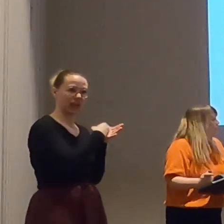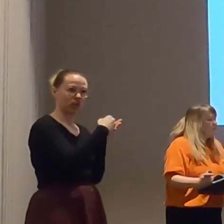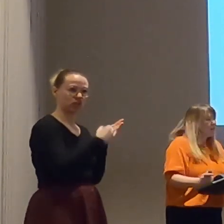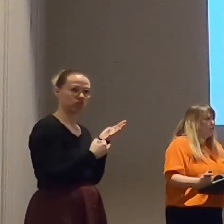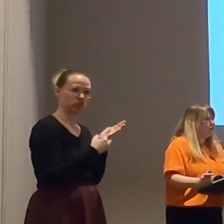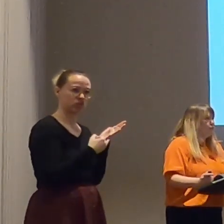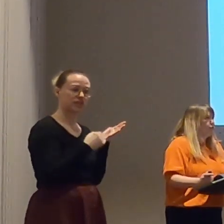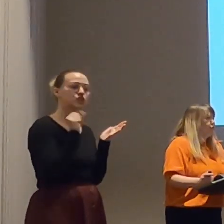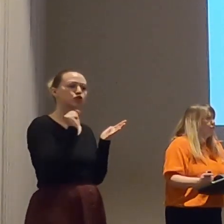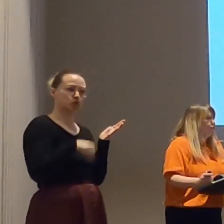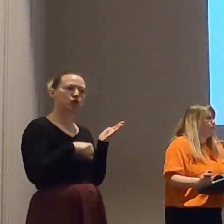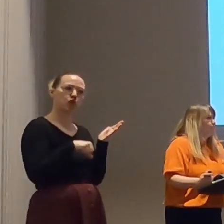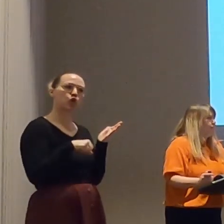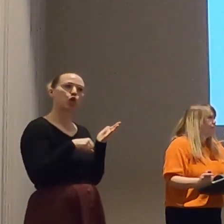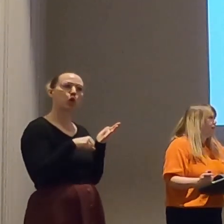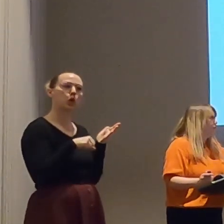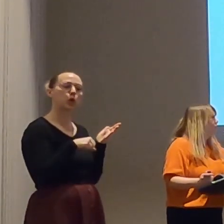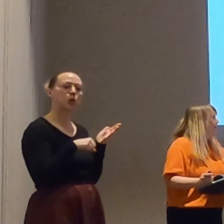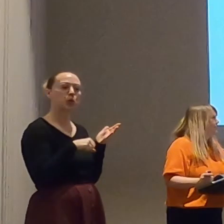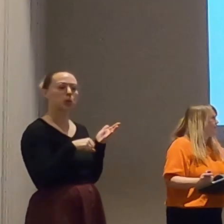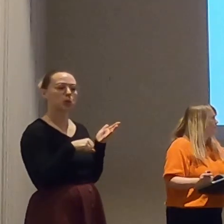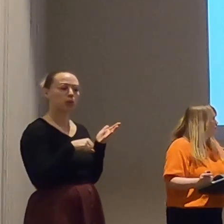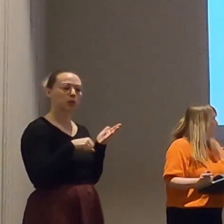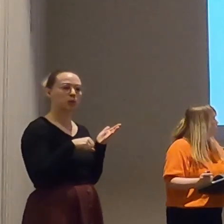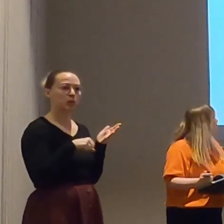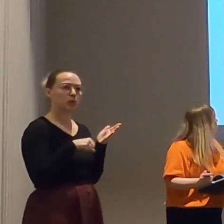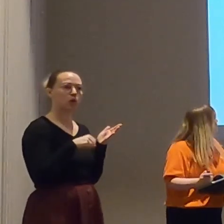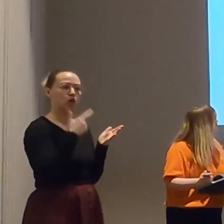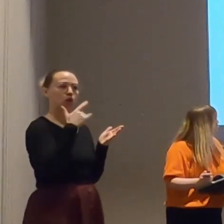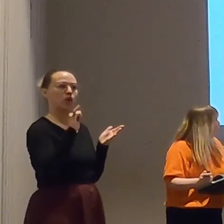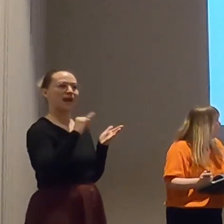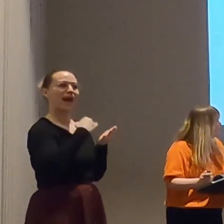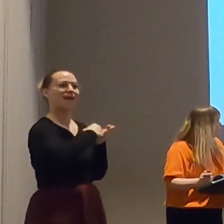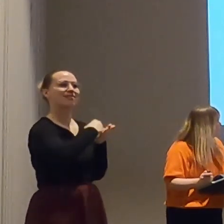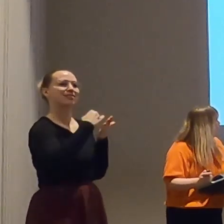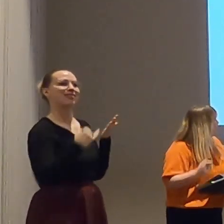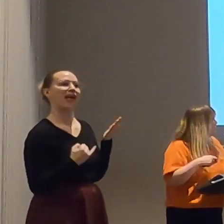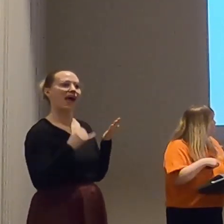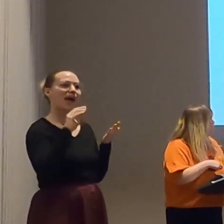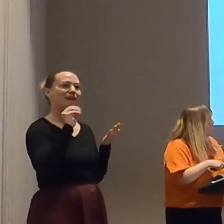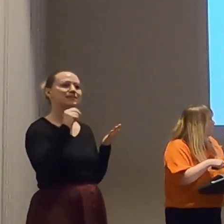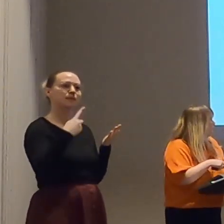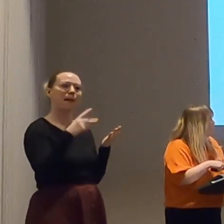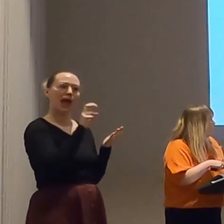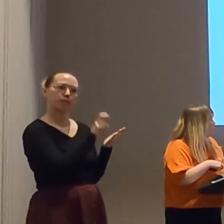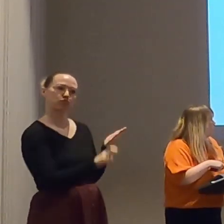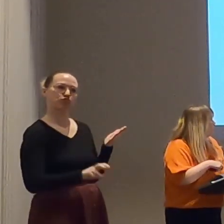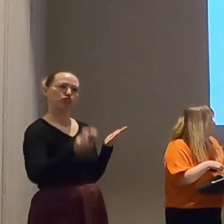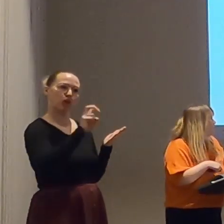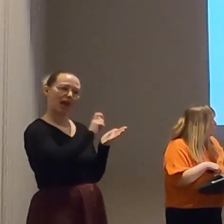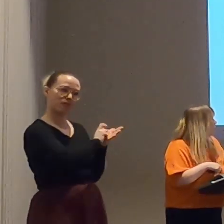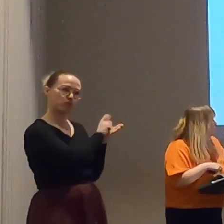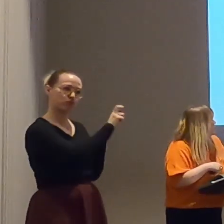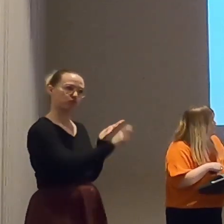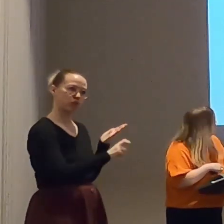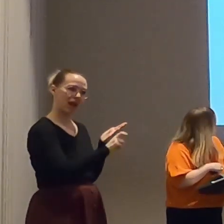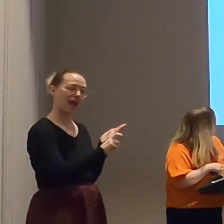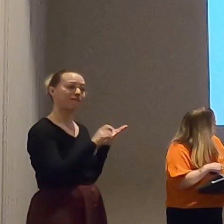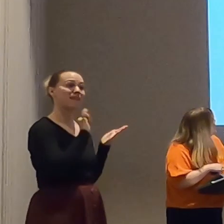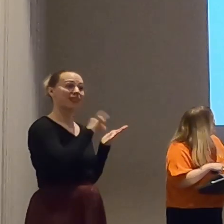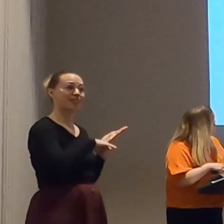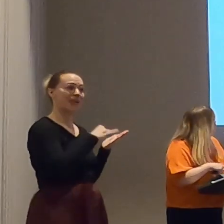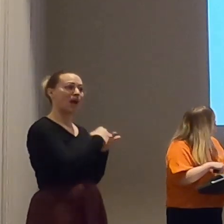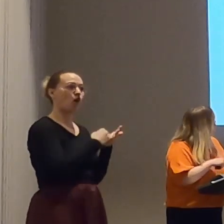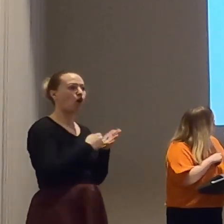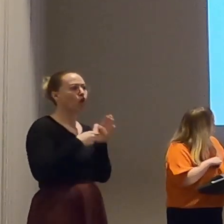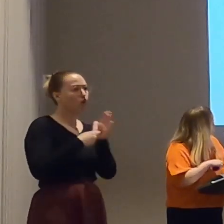that could allude to lines on a map, a course of travel. Because the title is Uncharted